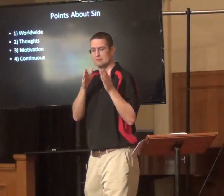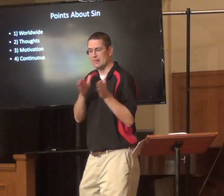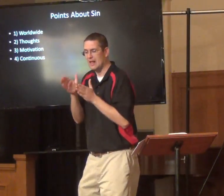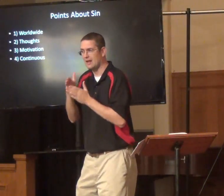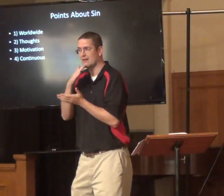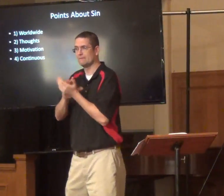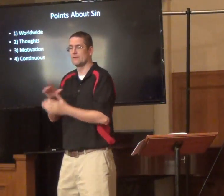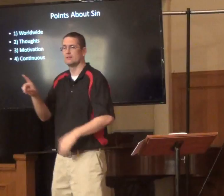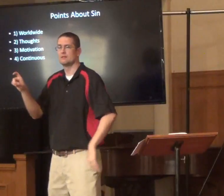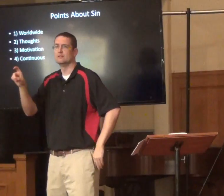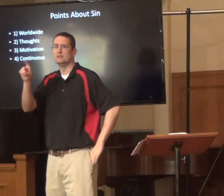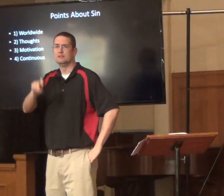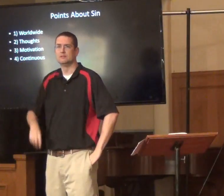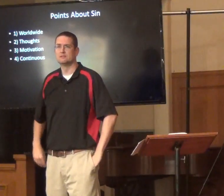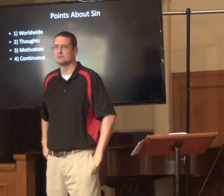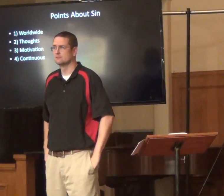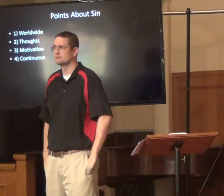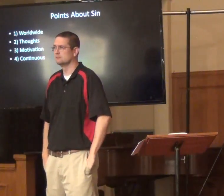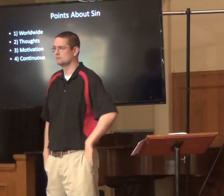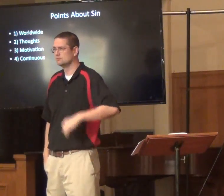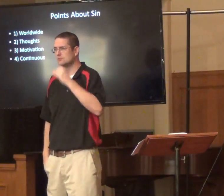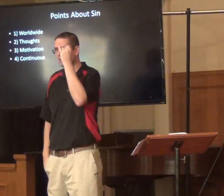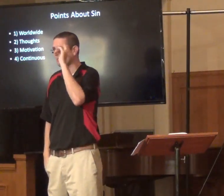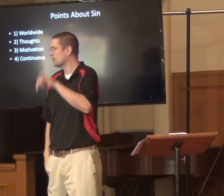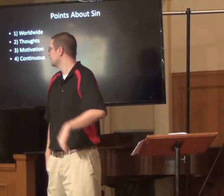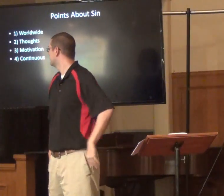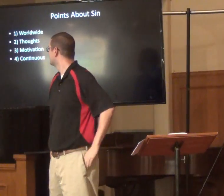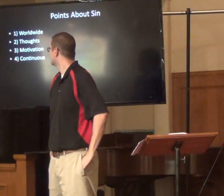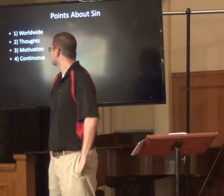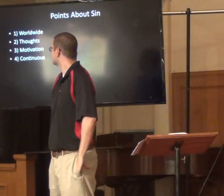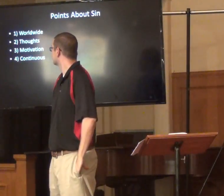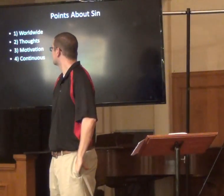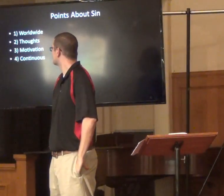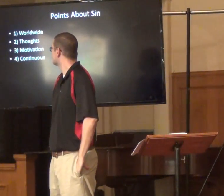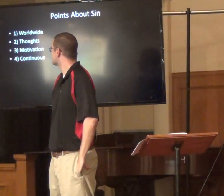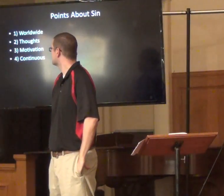think about sin and plan evil? Think about that.